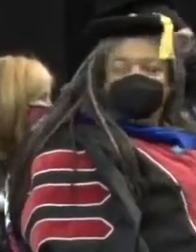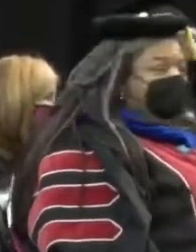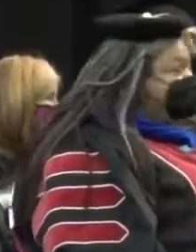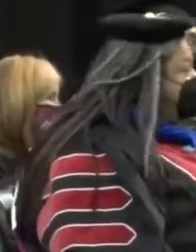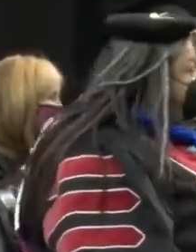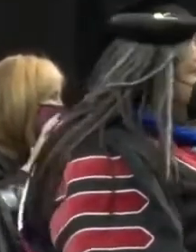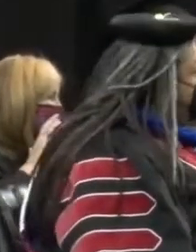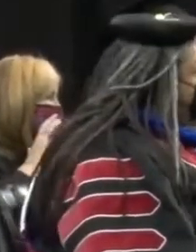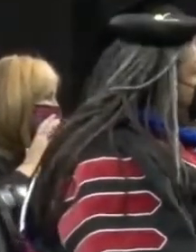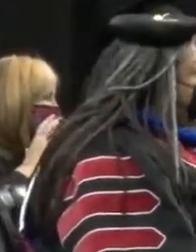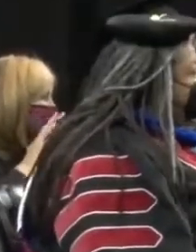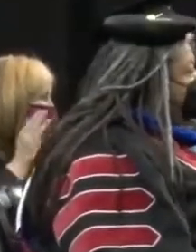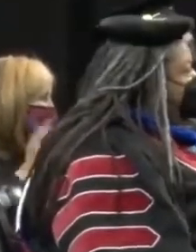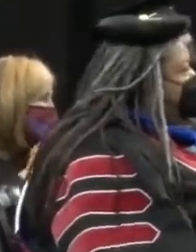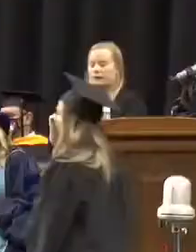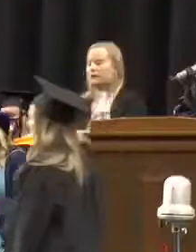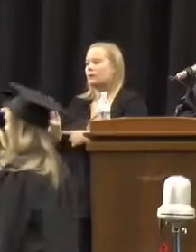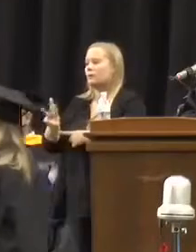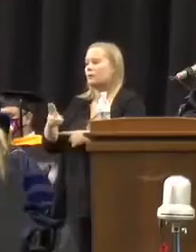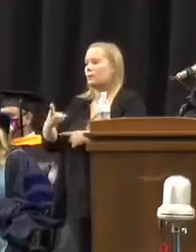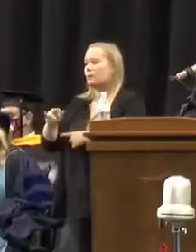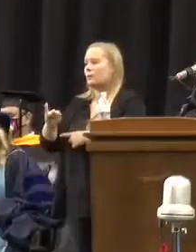Caitlin R. White.